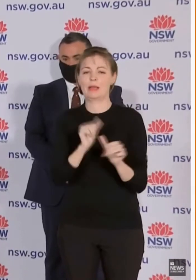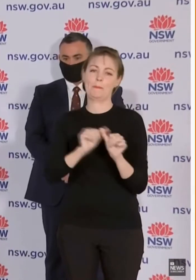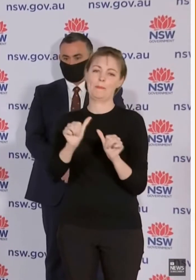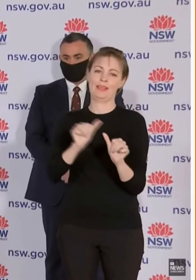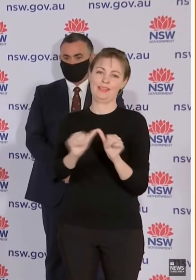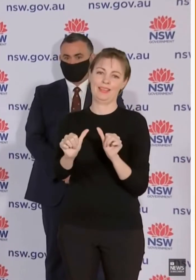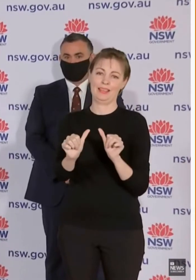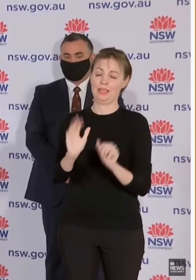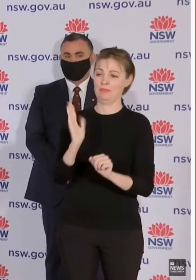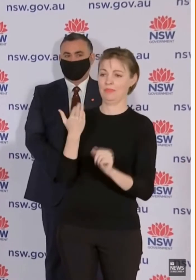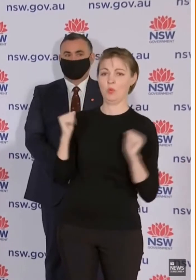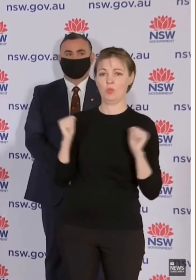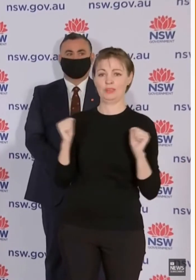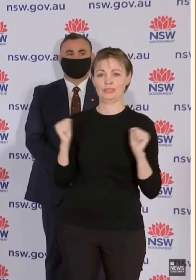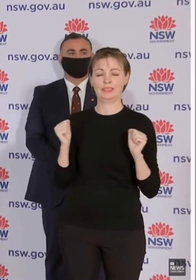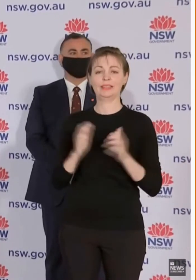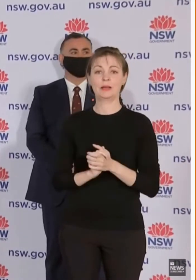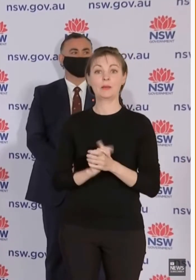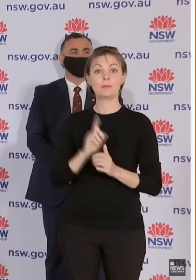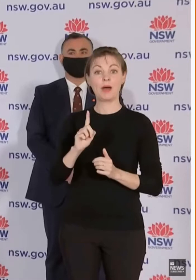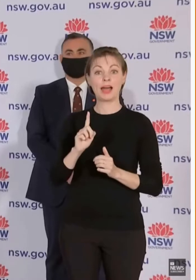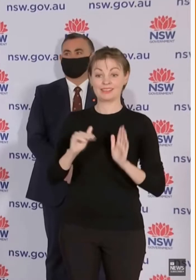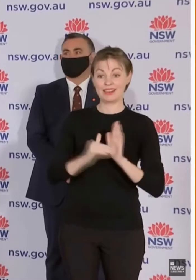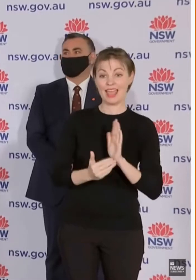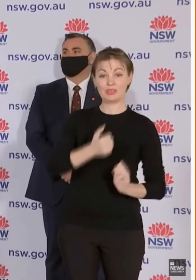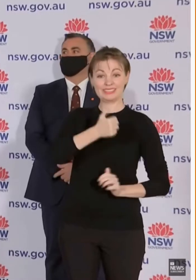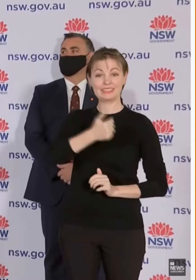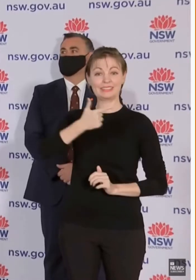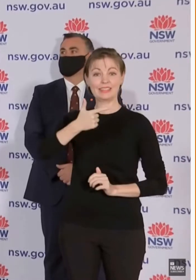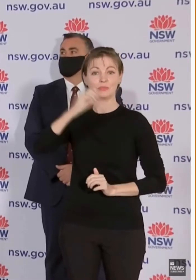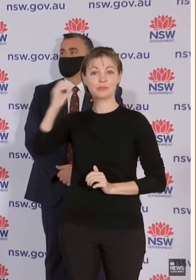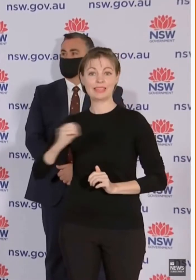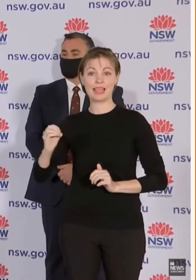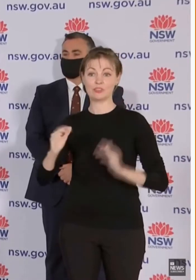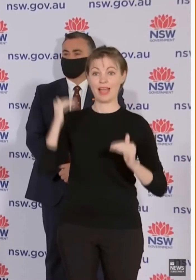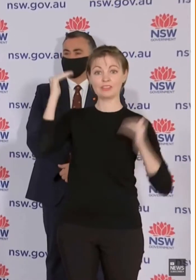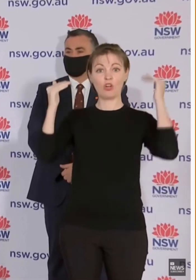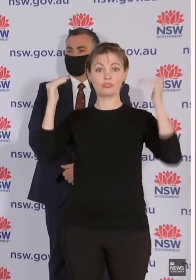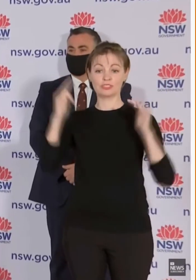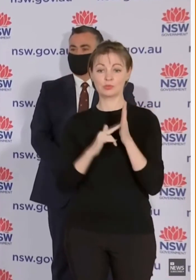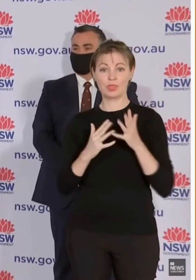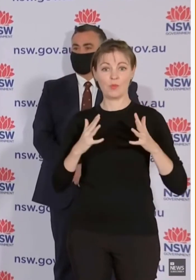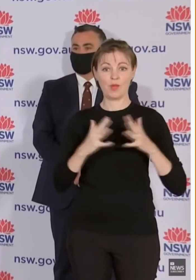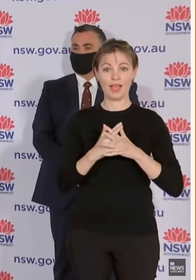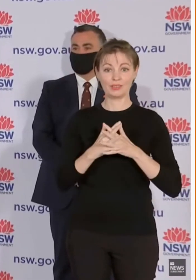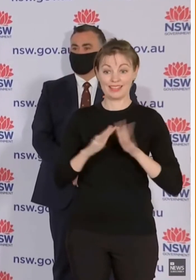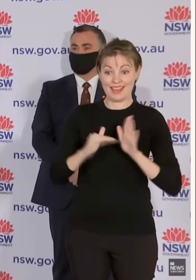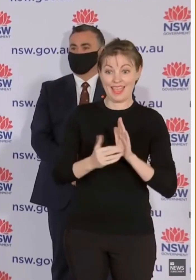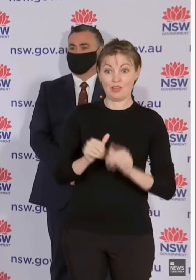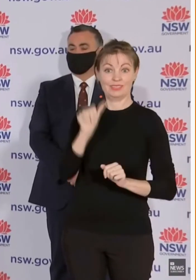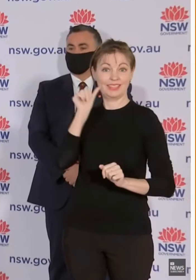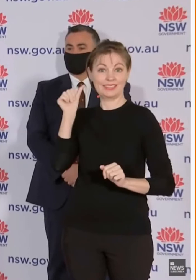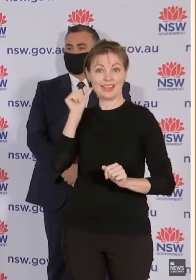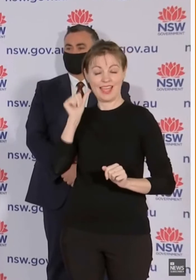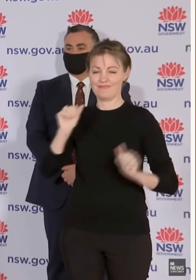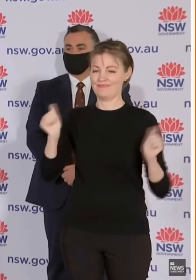pleased to report, however, that 67% of our adult population officially ticked over yesterday have received